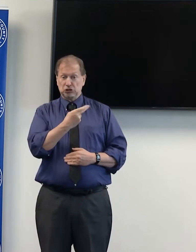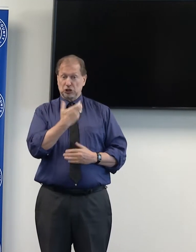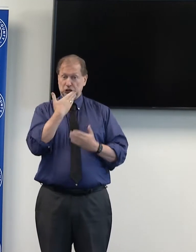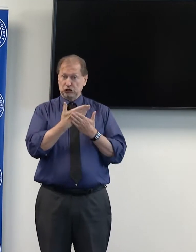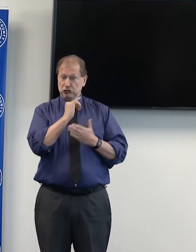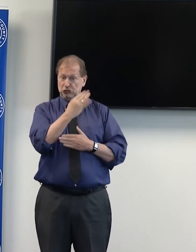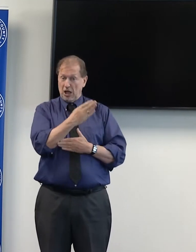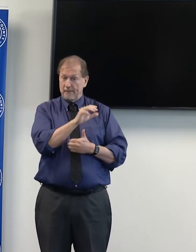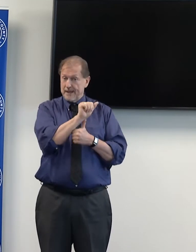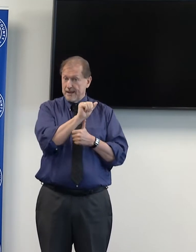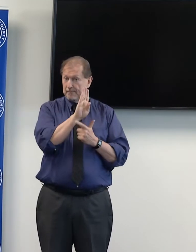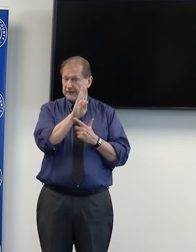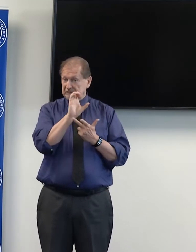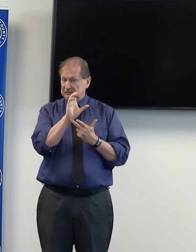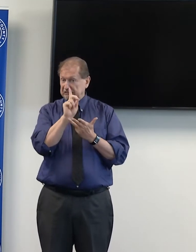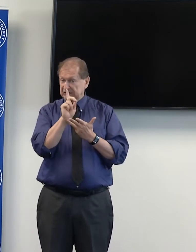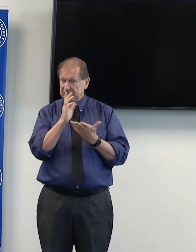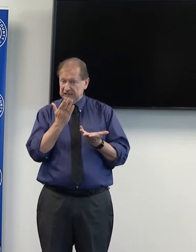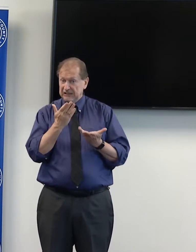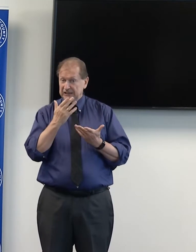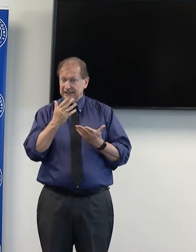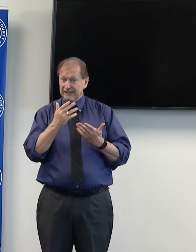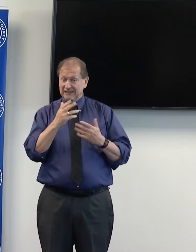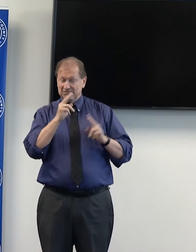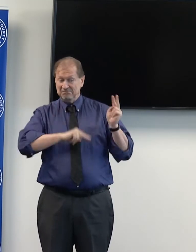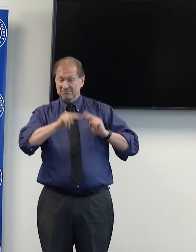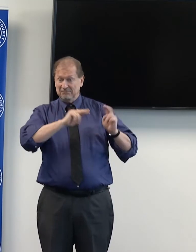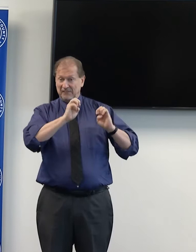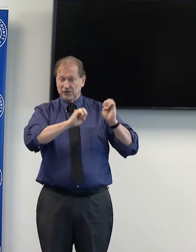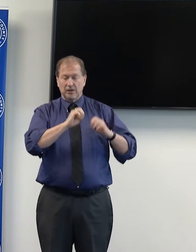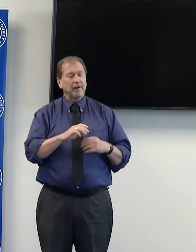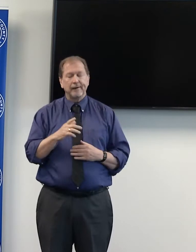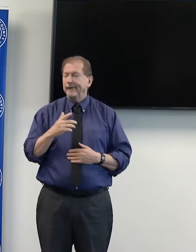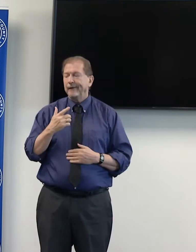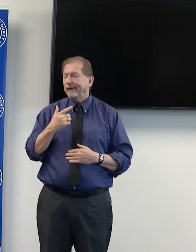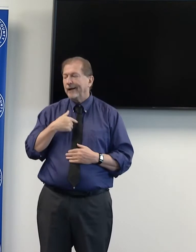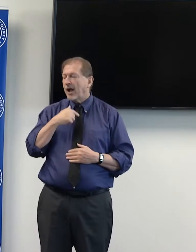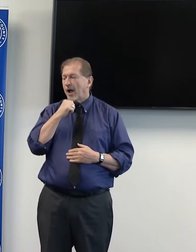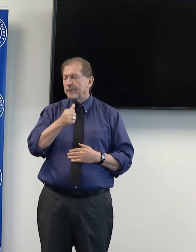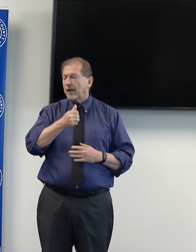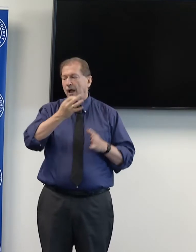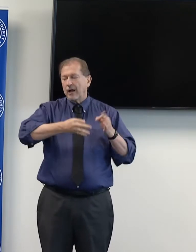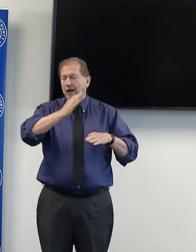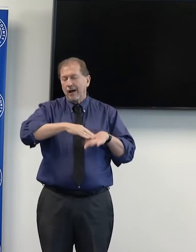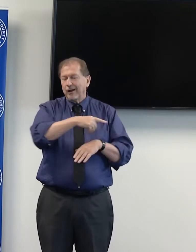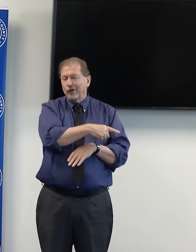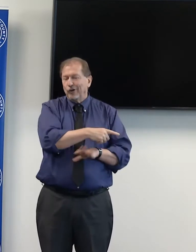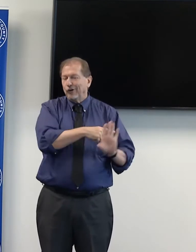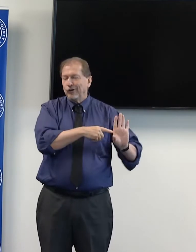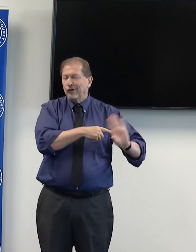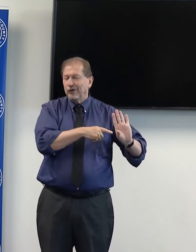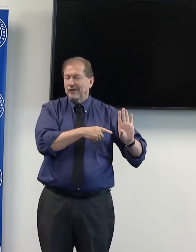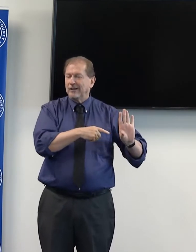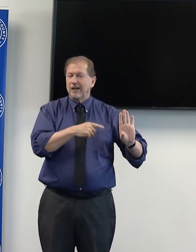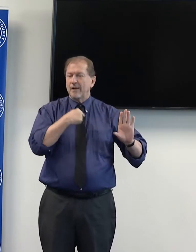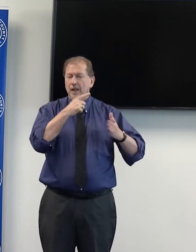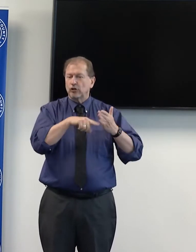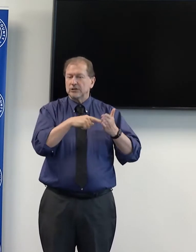handling? I don't grade other elected officials. I work hard to do my job well. That's what's on my plate.